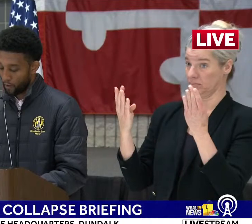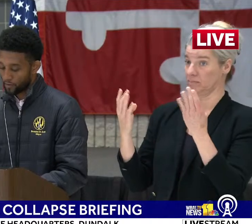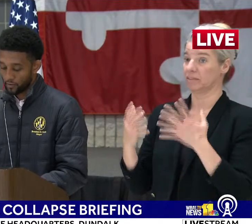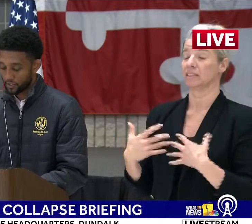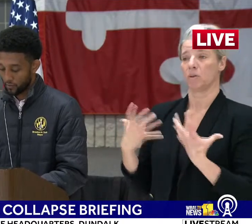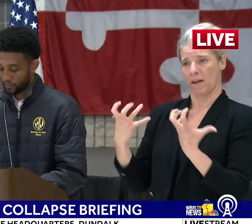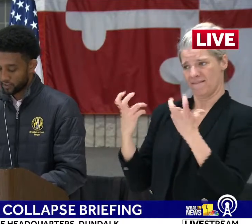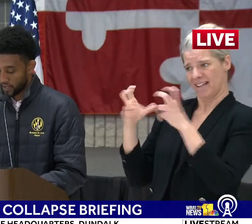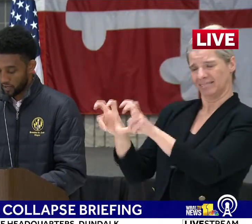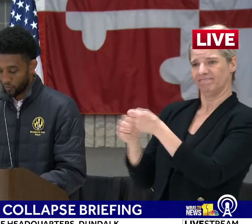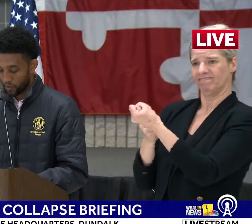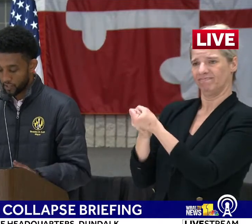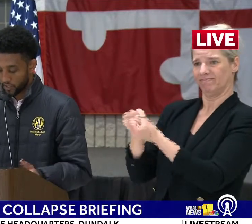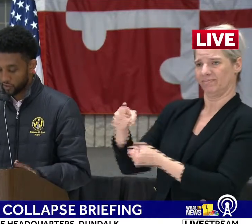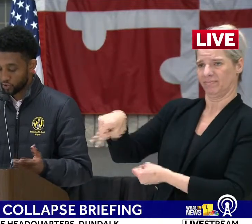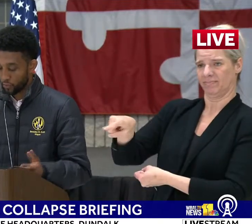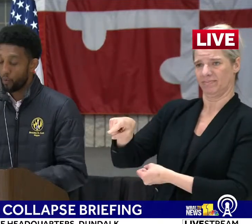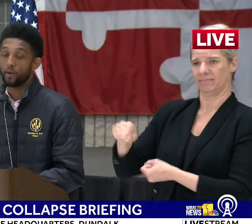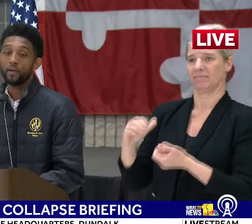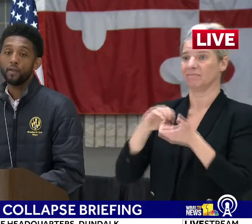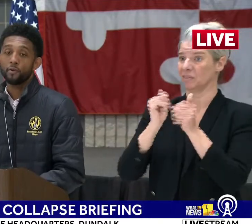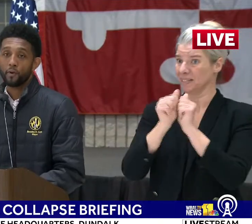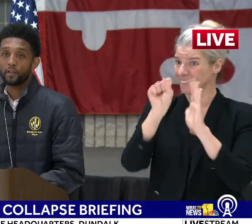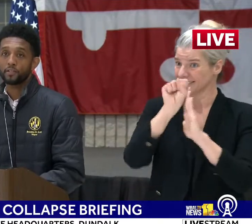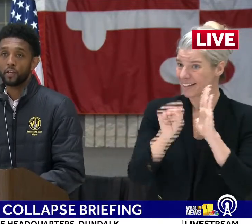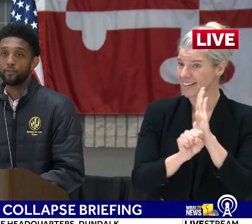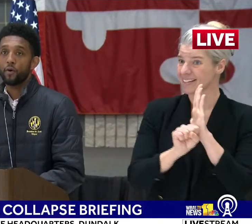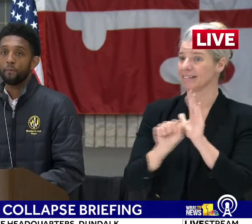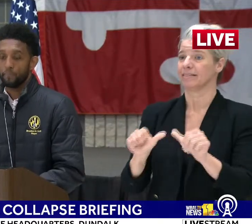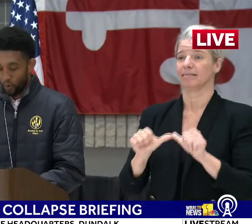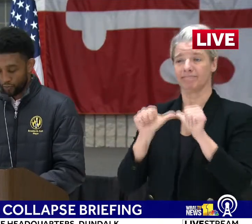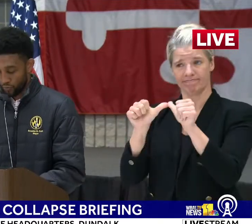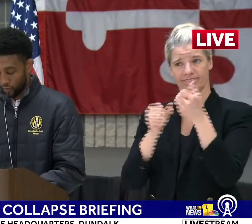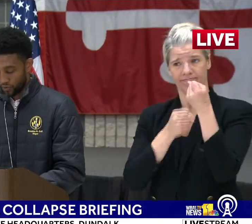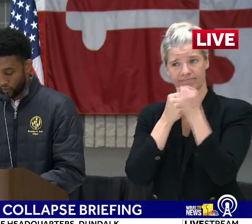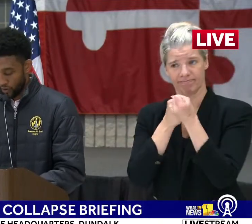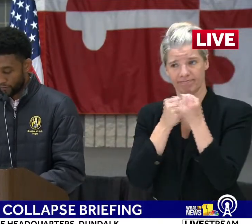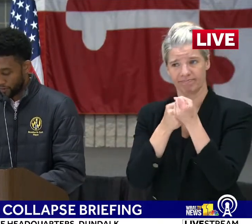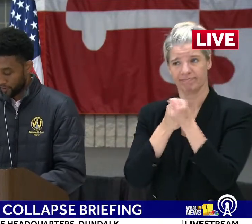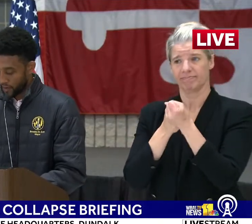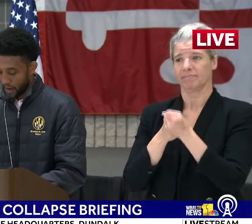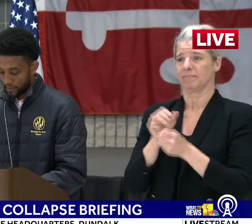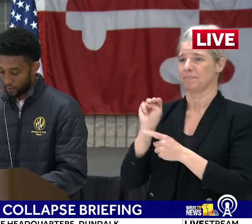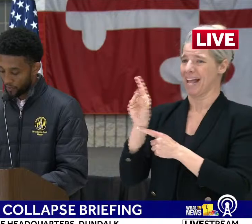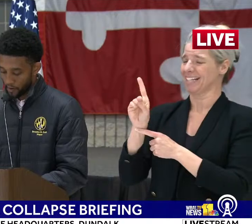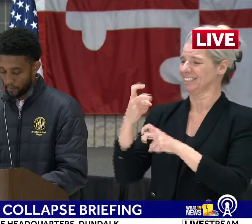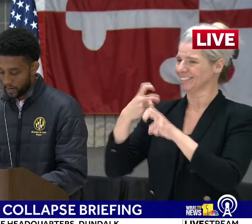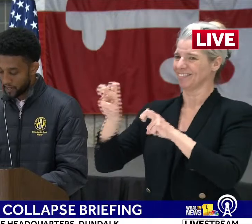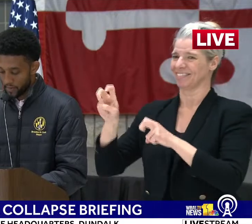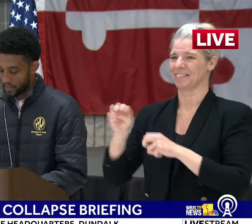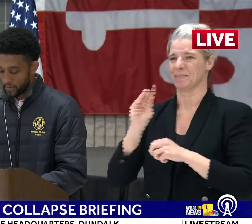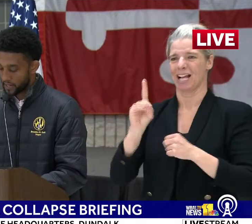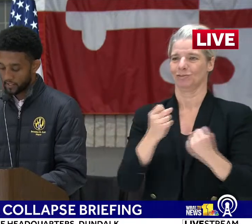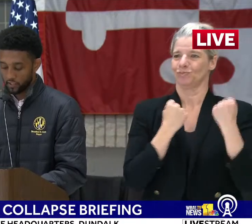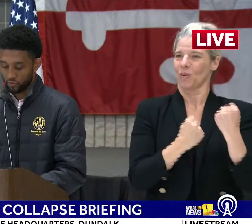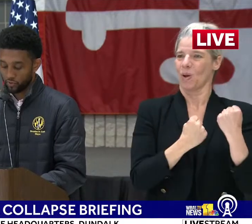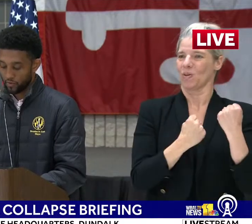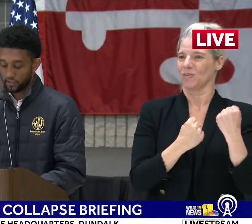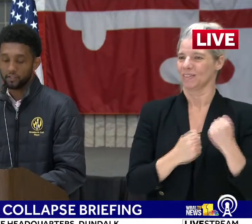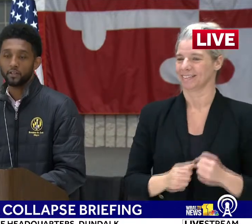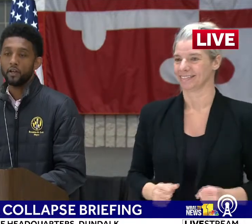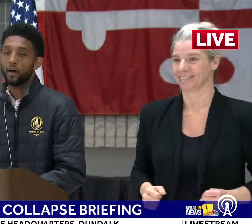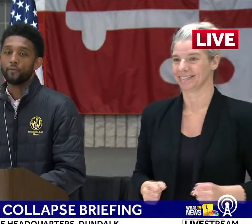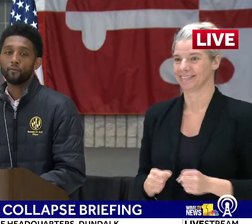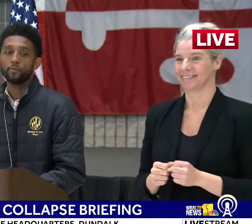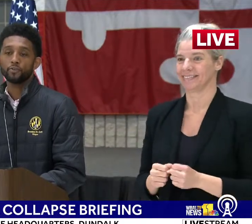investment. And in partnership with the state, we're continuing to support the Maryland Tough Baltimore Strong Fund. I know there are many, many, many